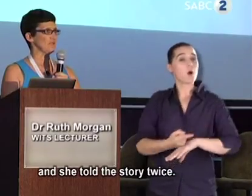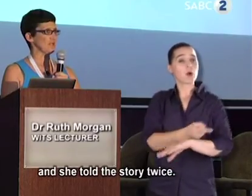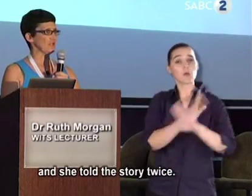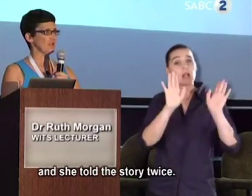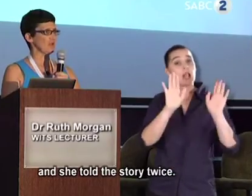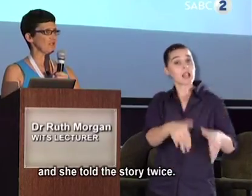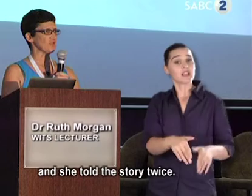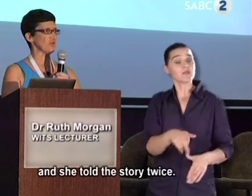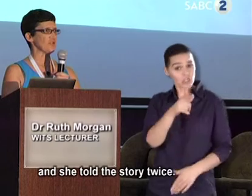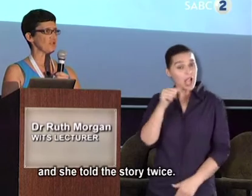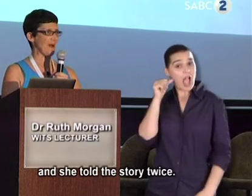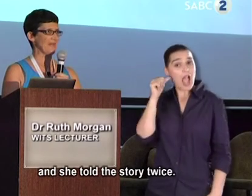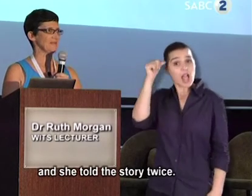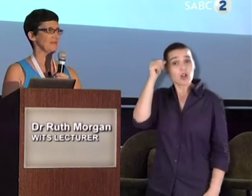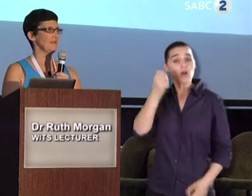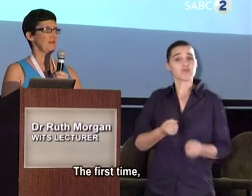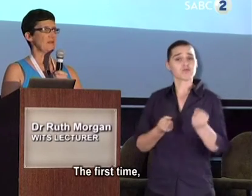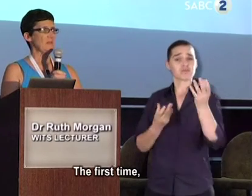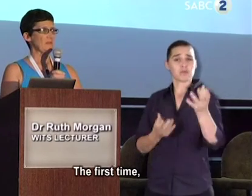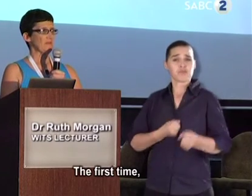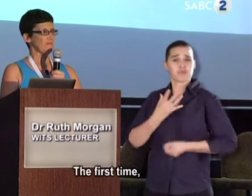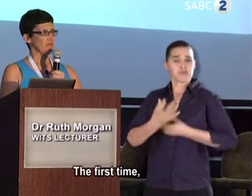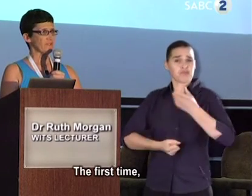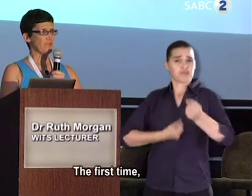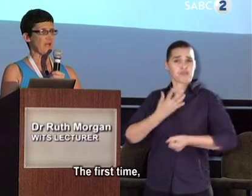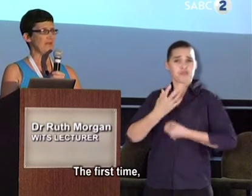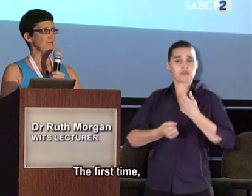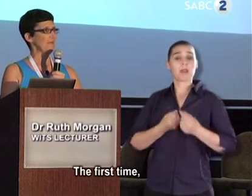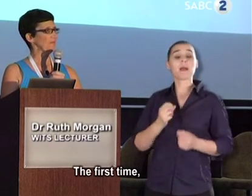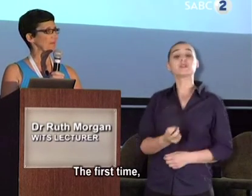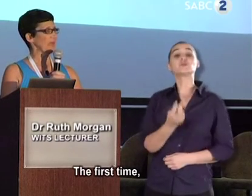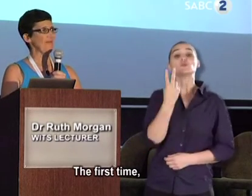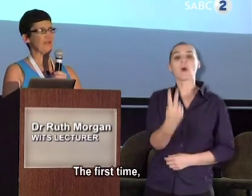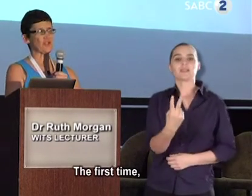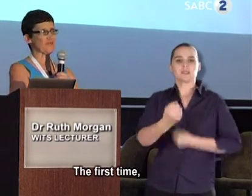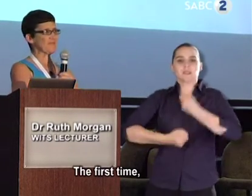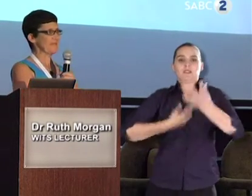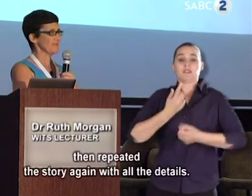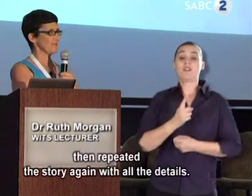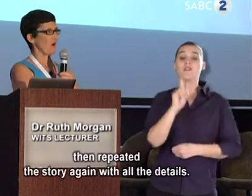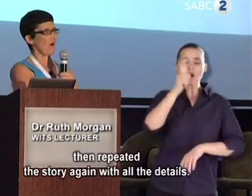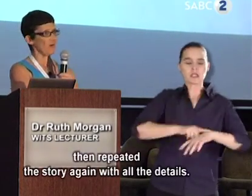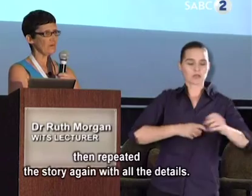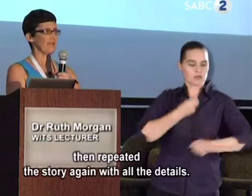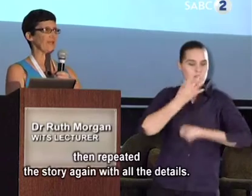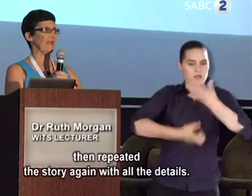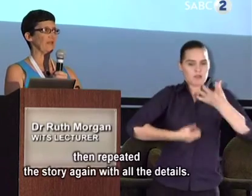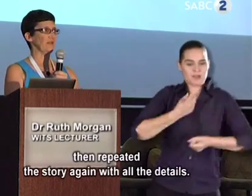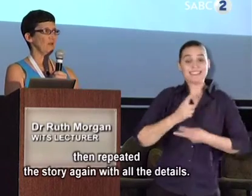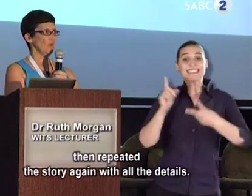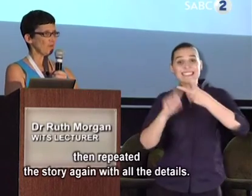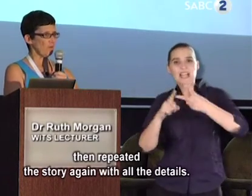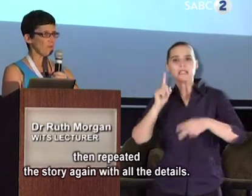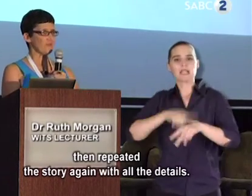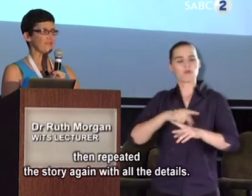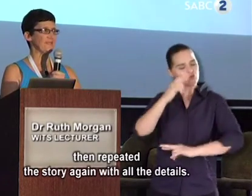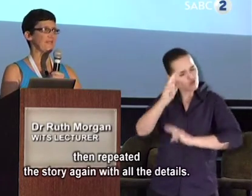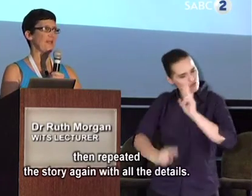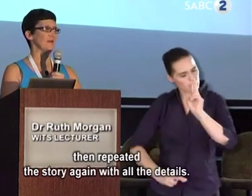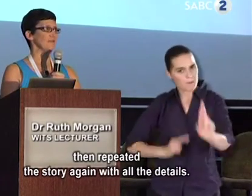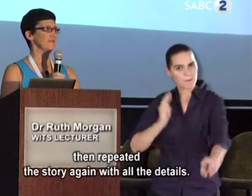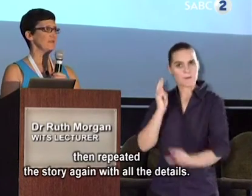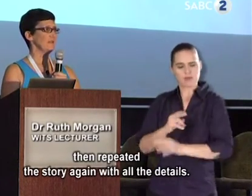was interviewed, and she told that story twice. The first time, and then she repeated the whole thing again with all